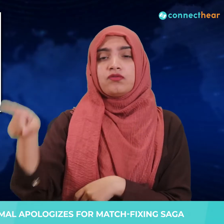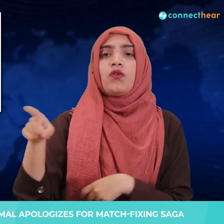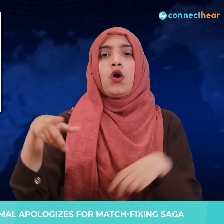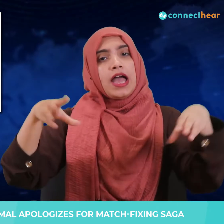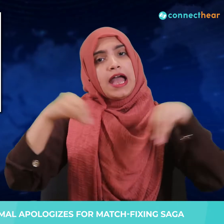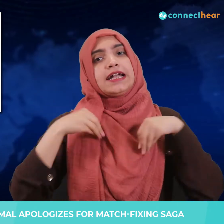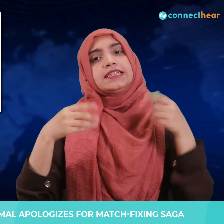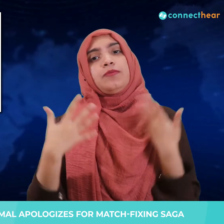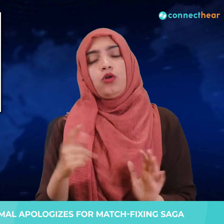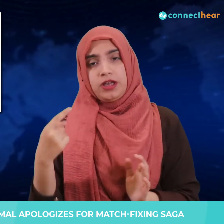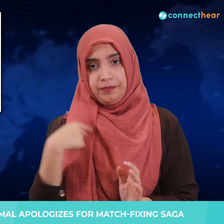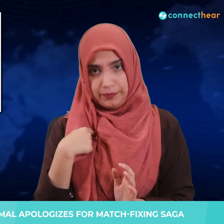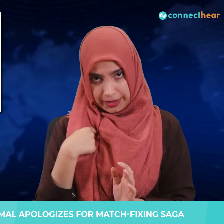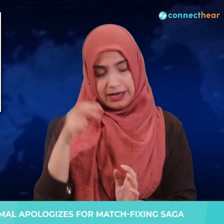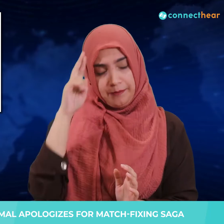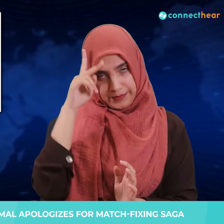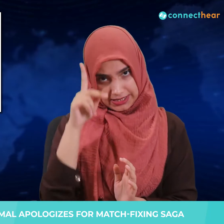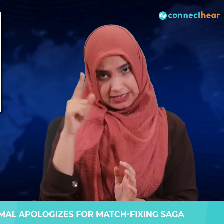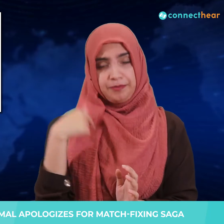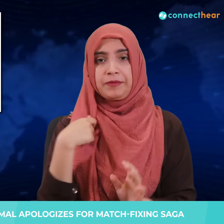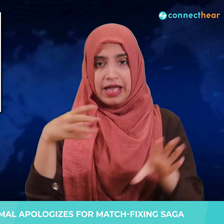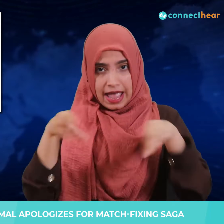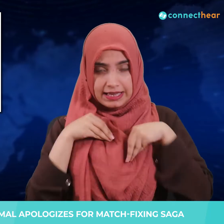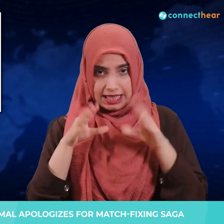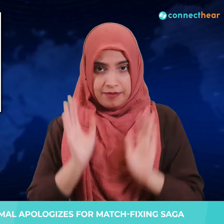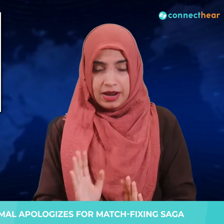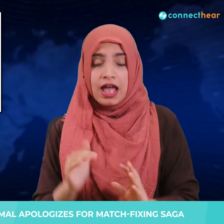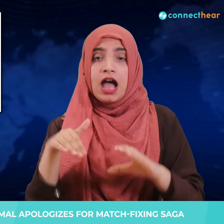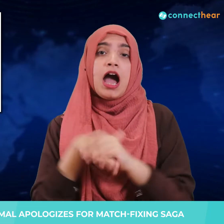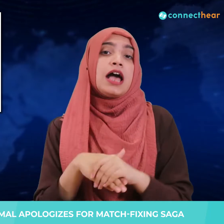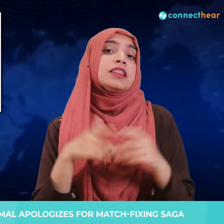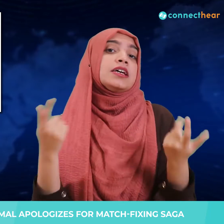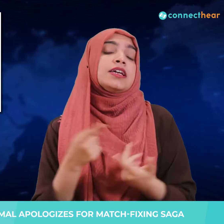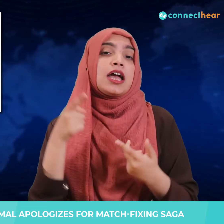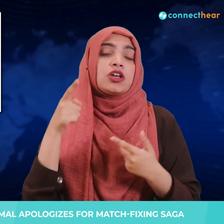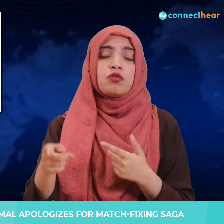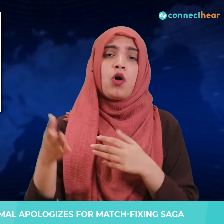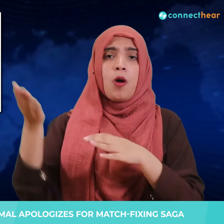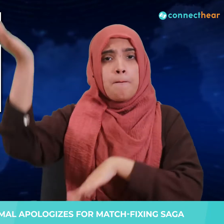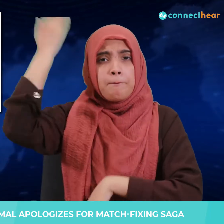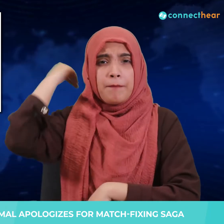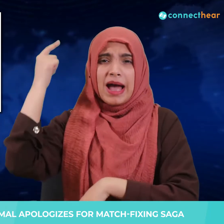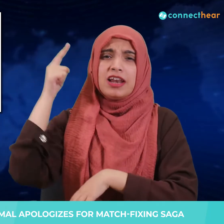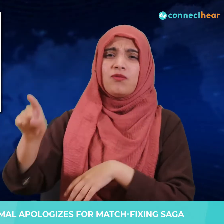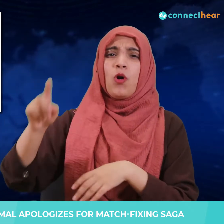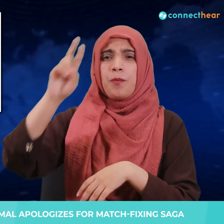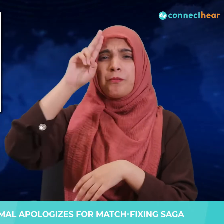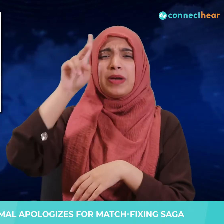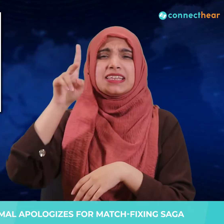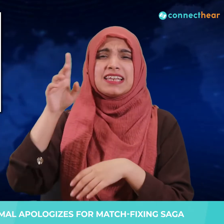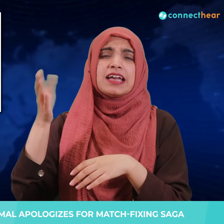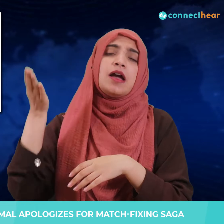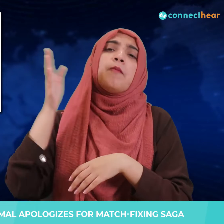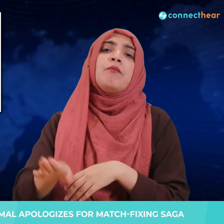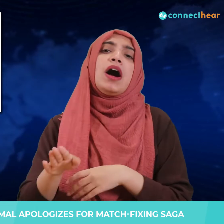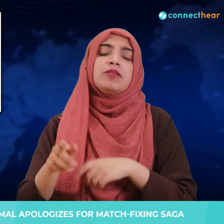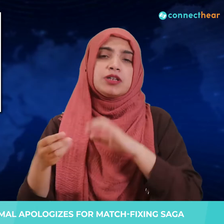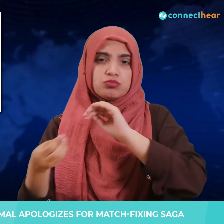fraternity for his failure to report a match-fixing approach, which led to him being banned